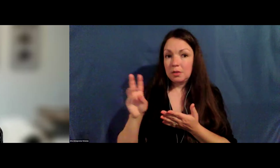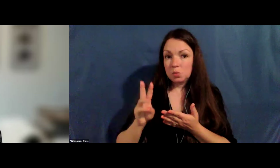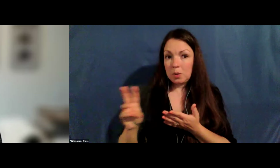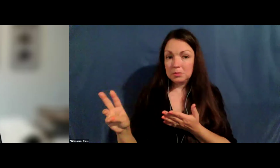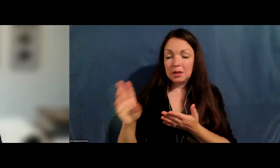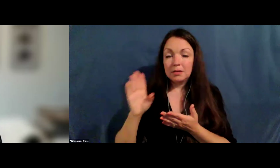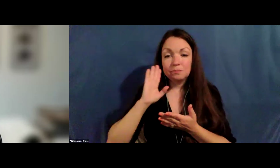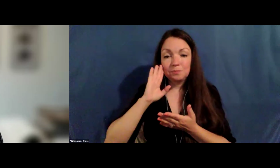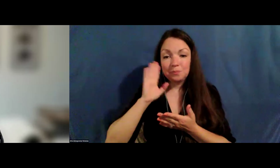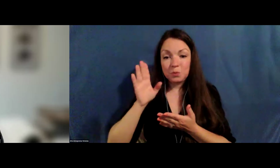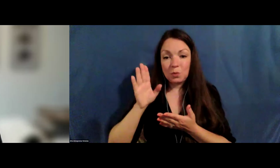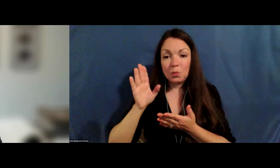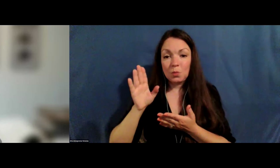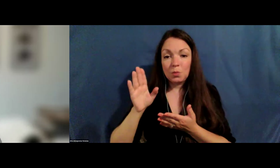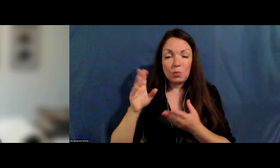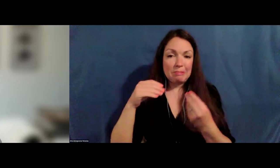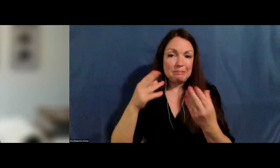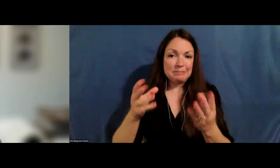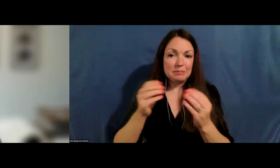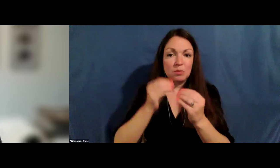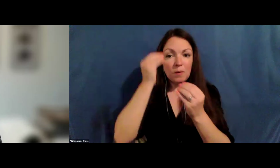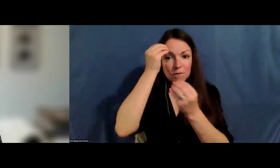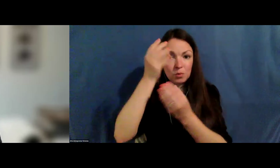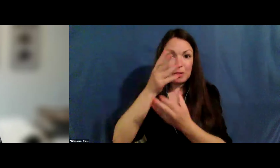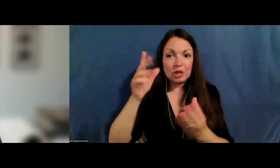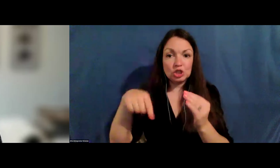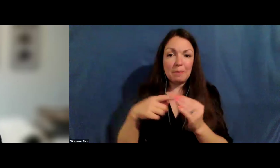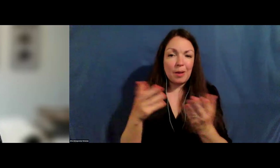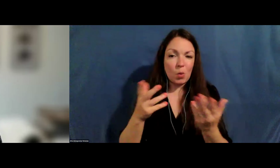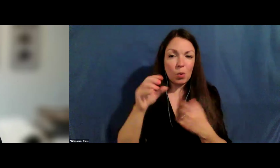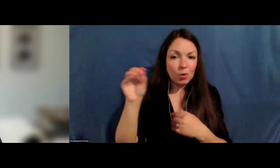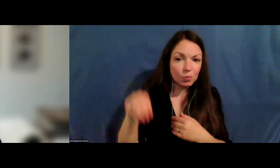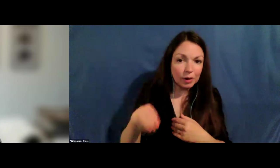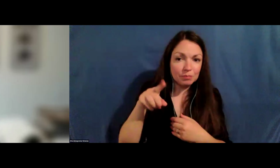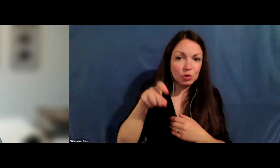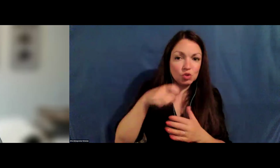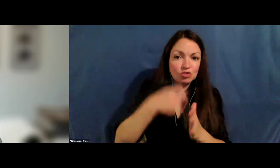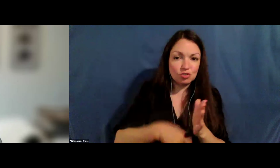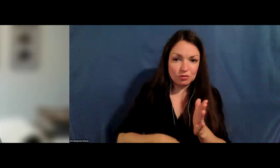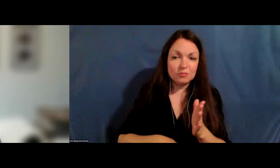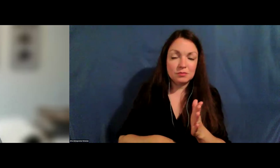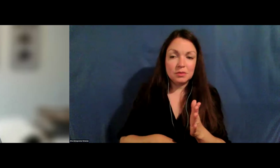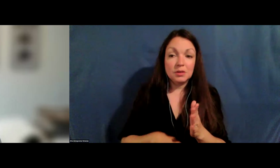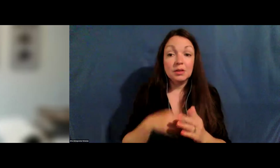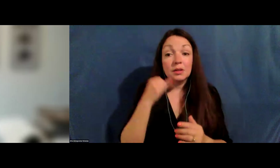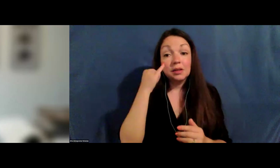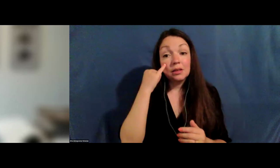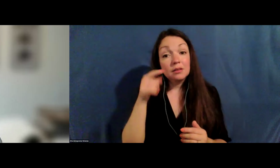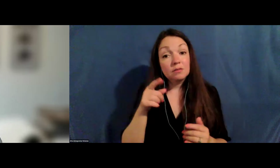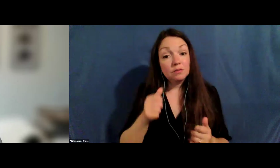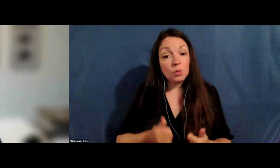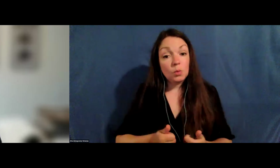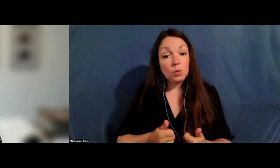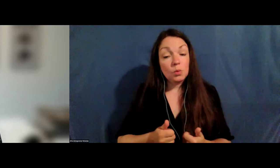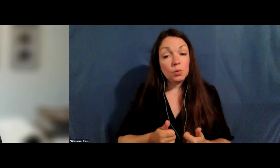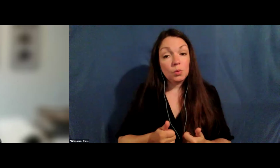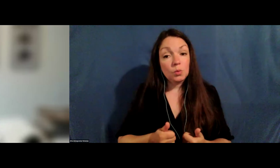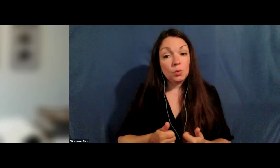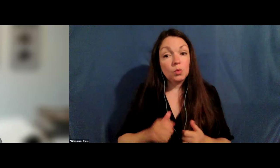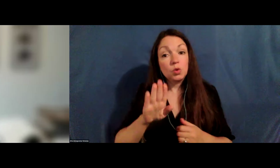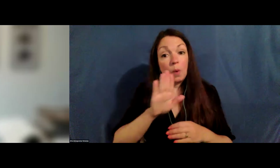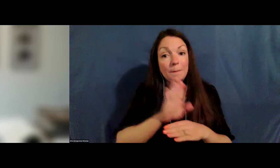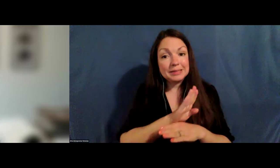will also give you information about the rate that you should charge. If you are an Illinois retailer,